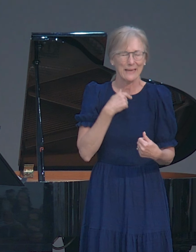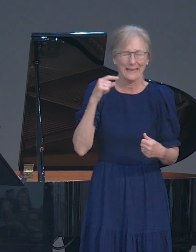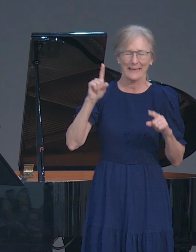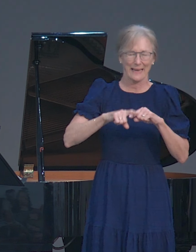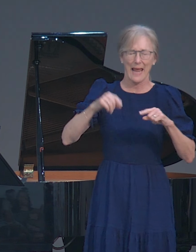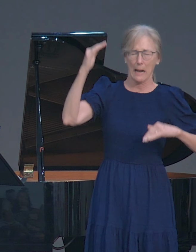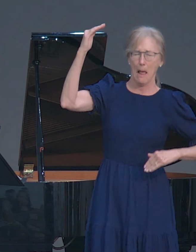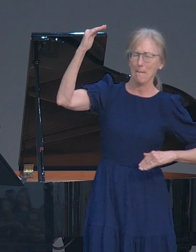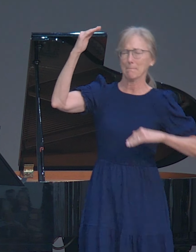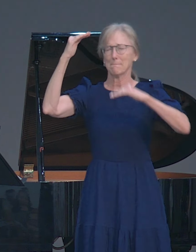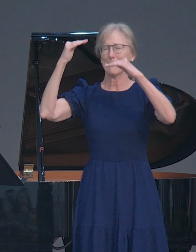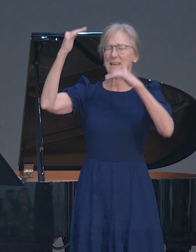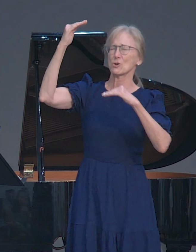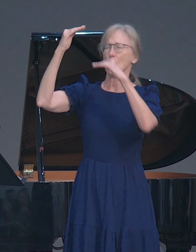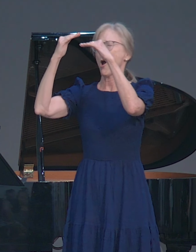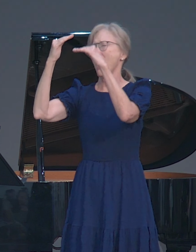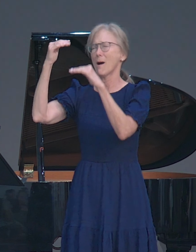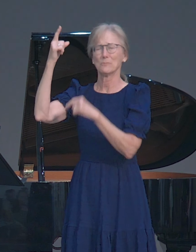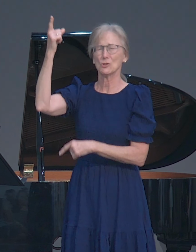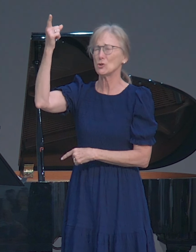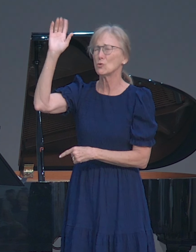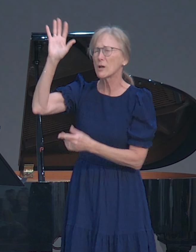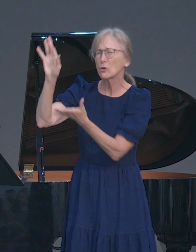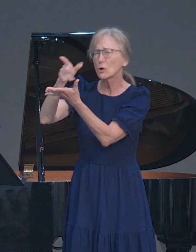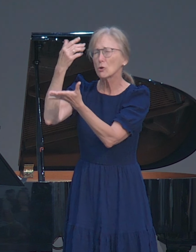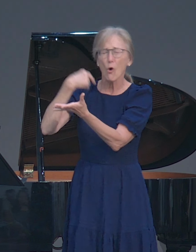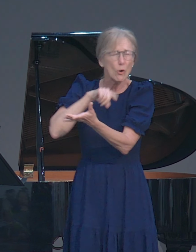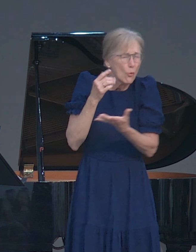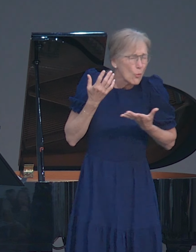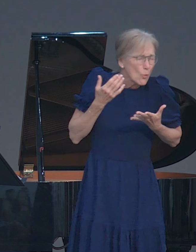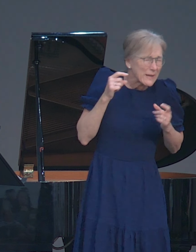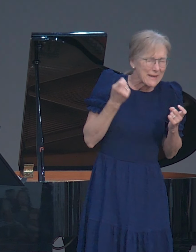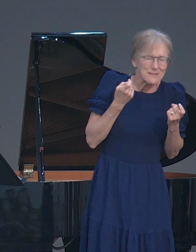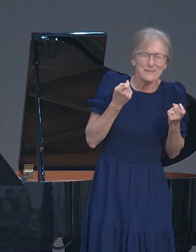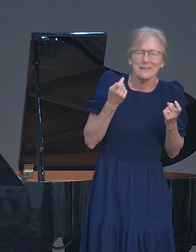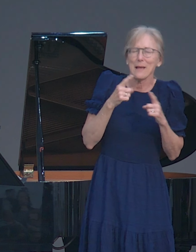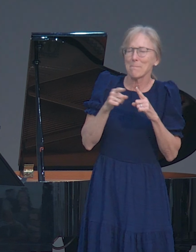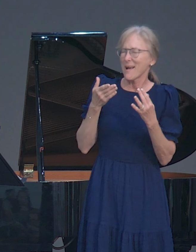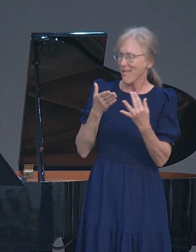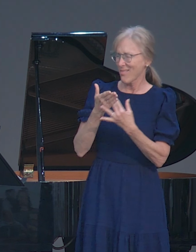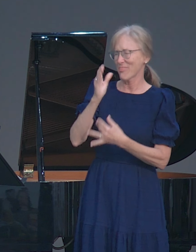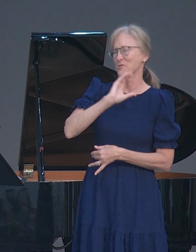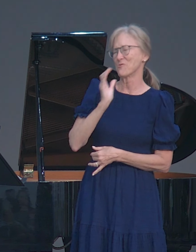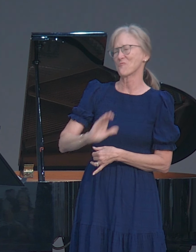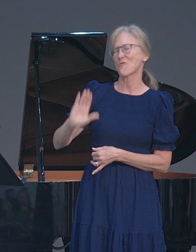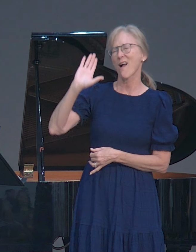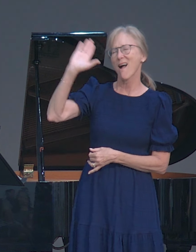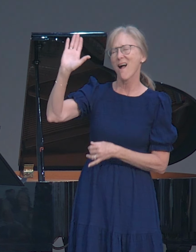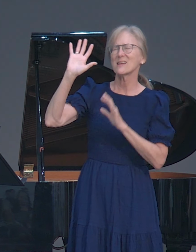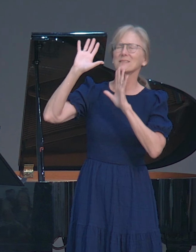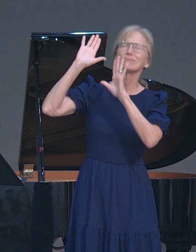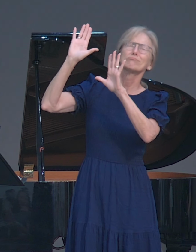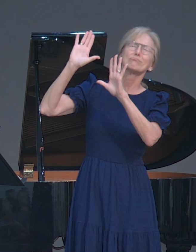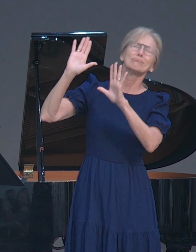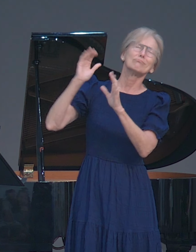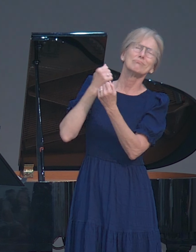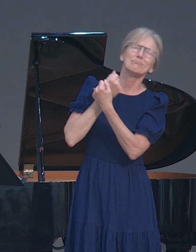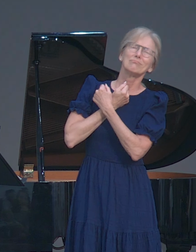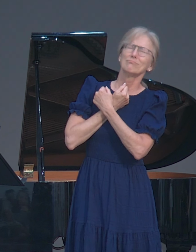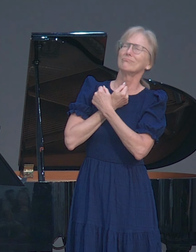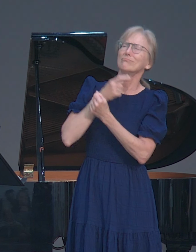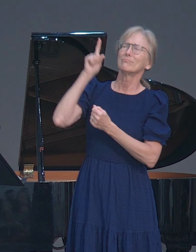that we have sinned against you. Yet we know that Christ, in his great love, has come